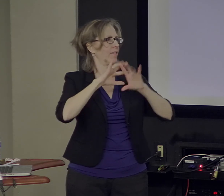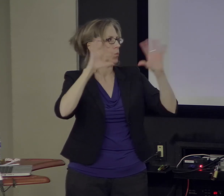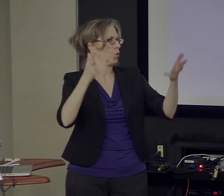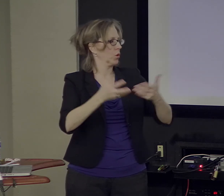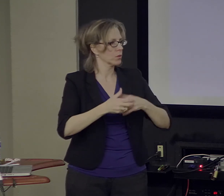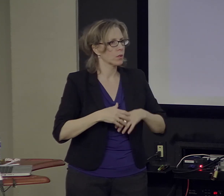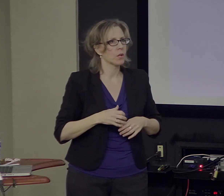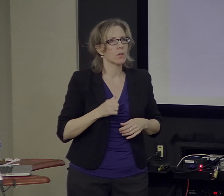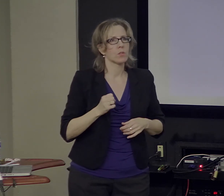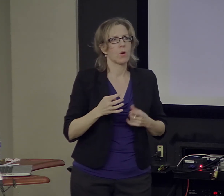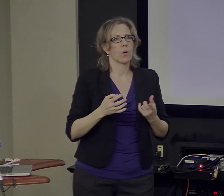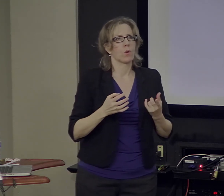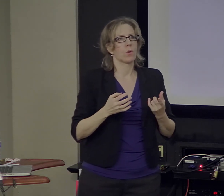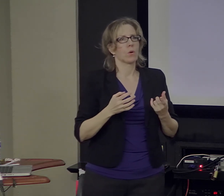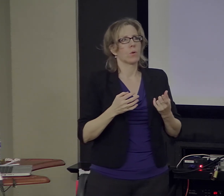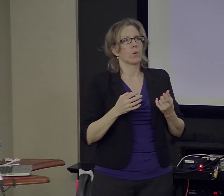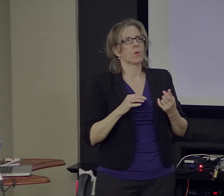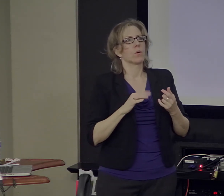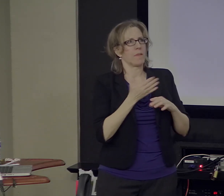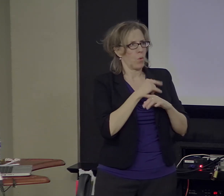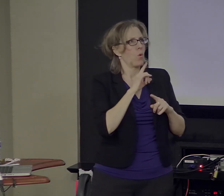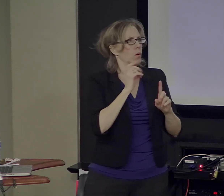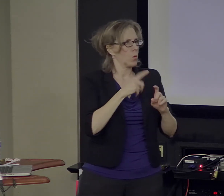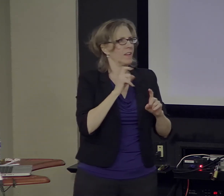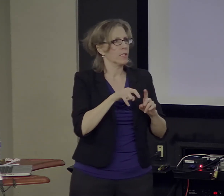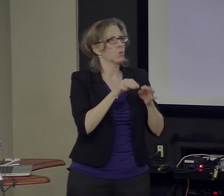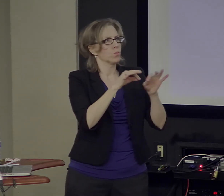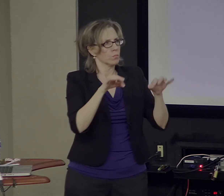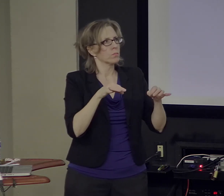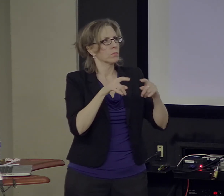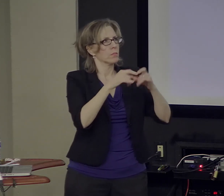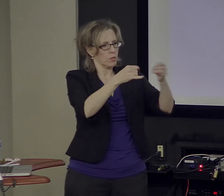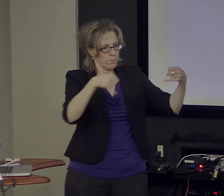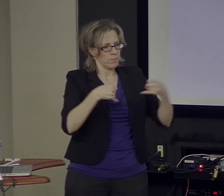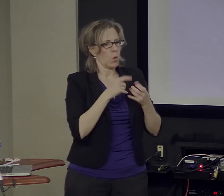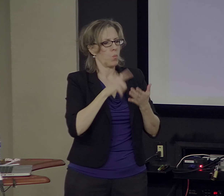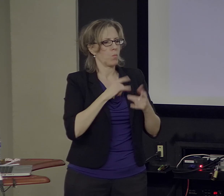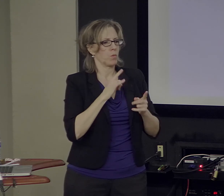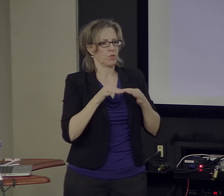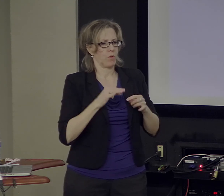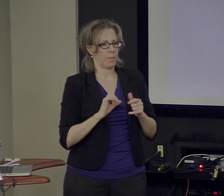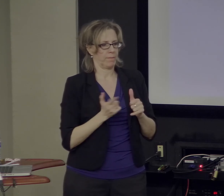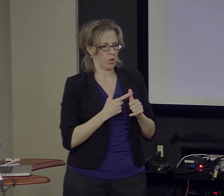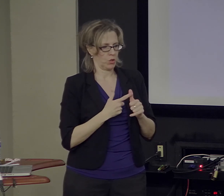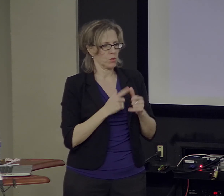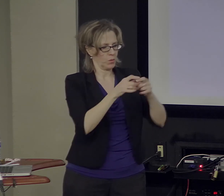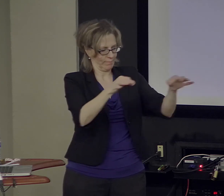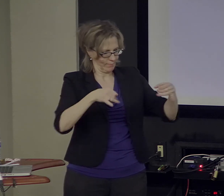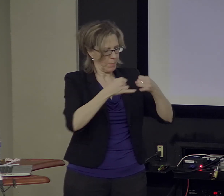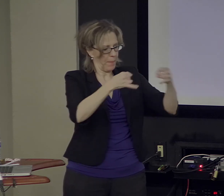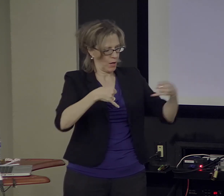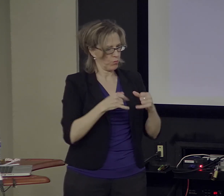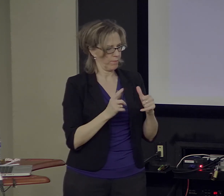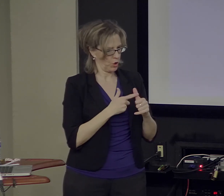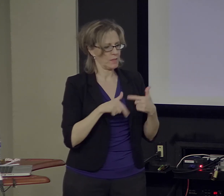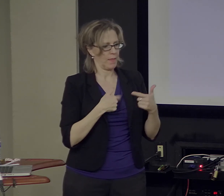deaf communities all over the world, contact language is used daily, and it would be important to